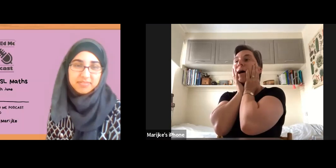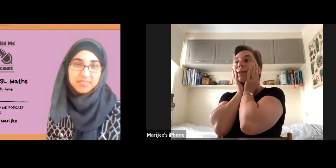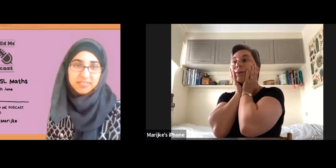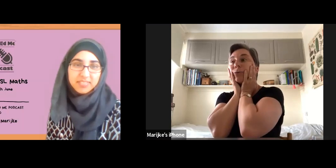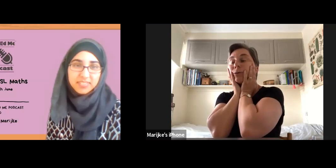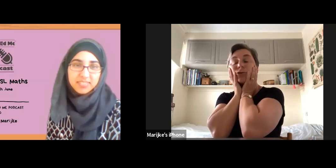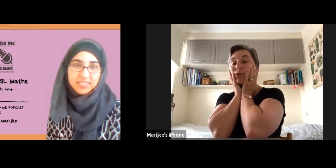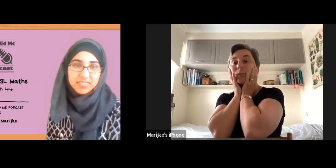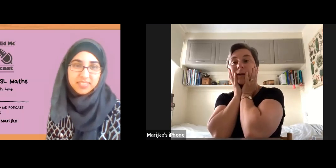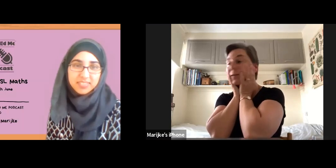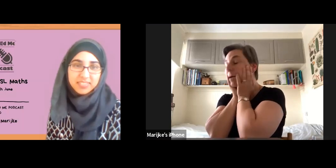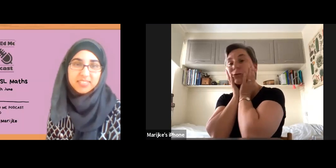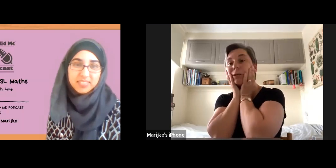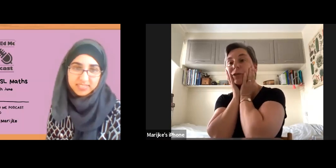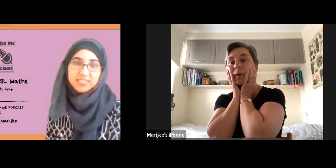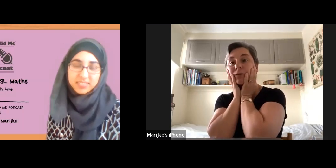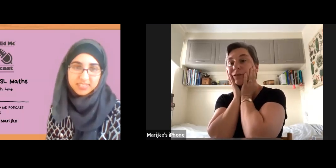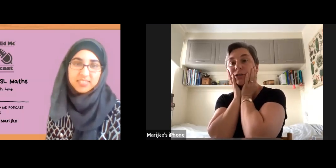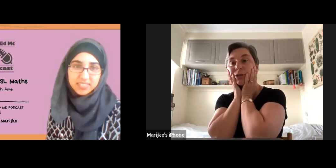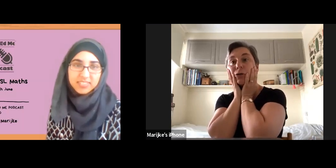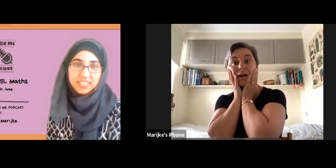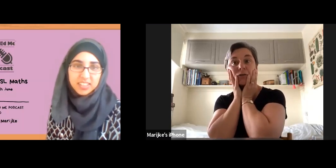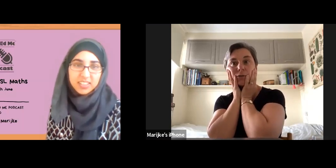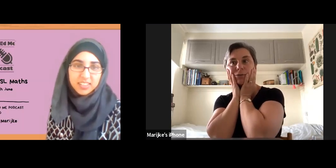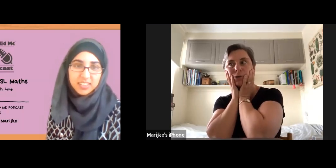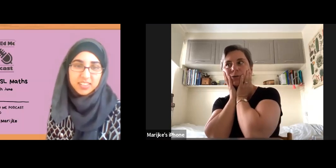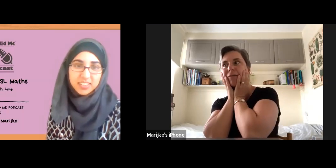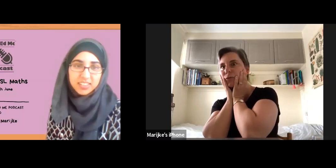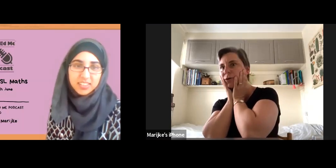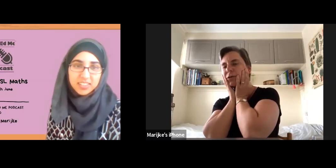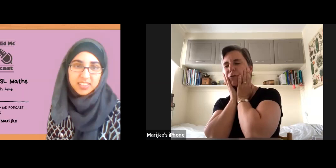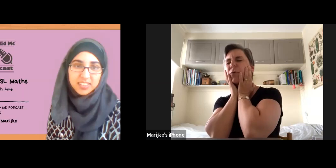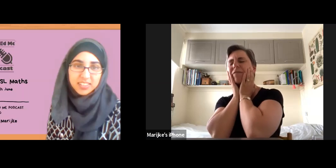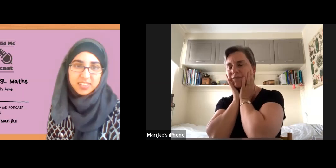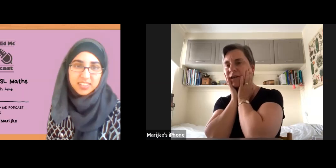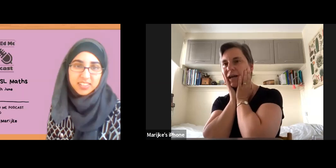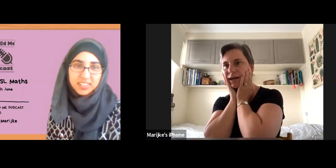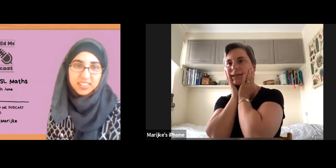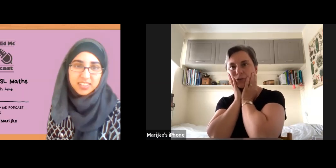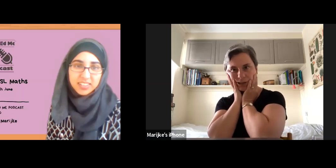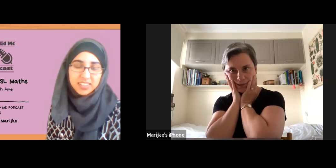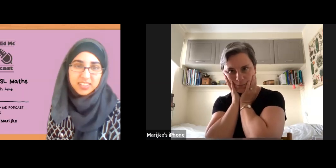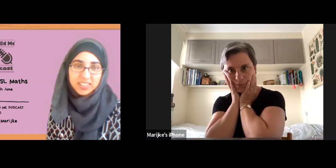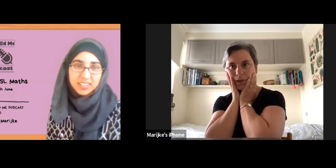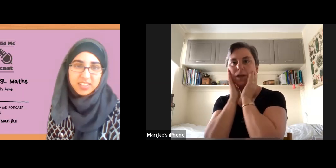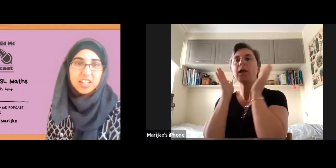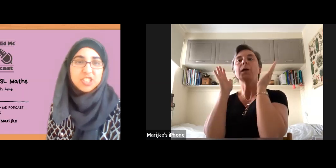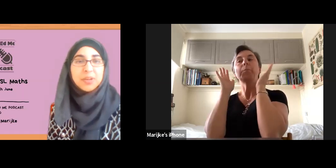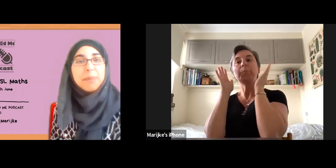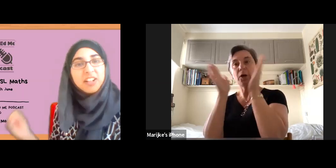and there was no respect. There's absolutely no respect for the teacher. You have to earn it. You have to work very, very hard at earning it. So in Belgium,